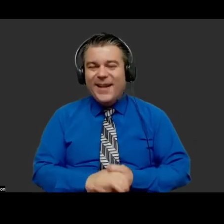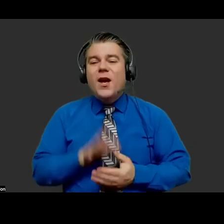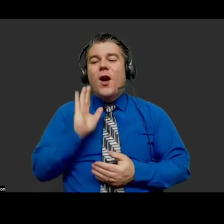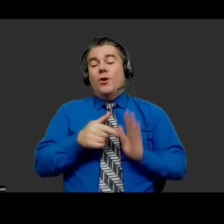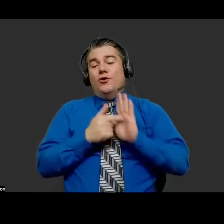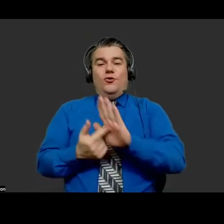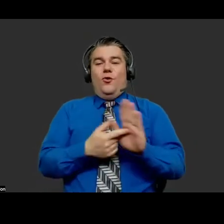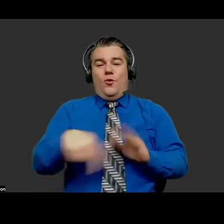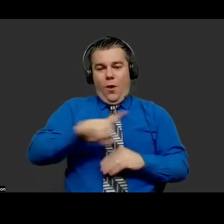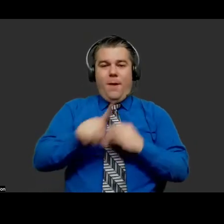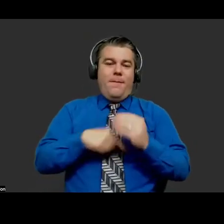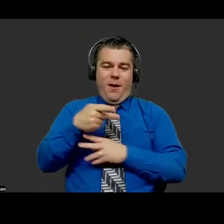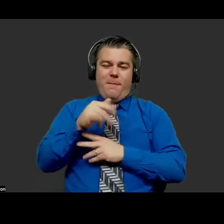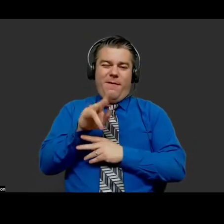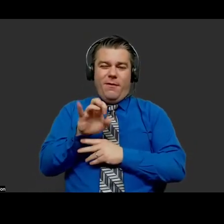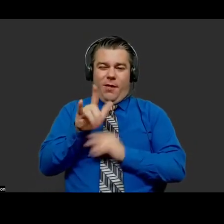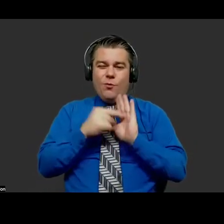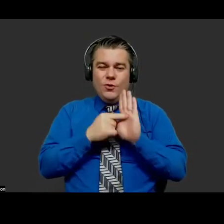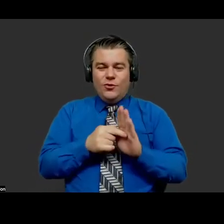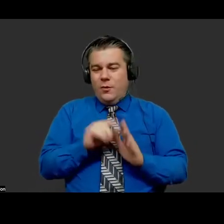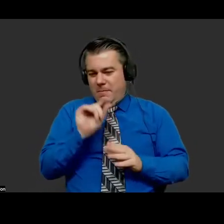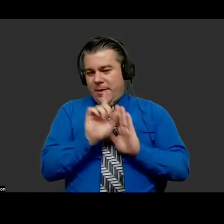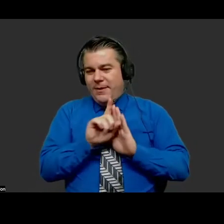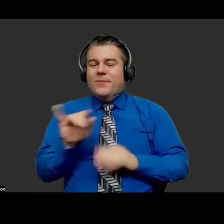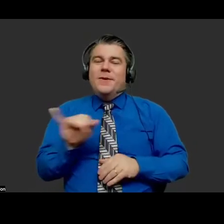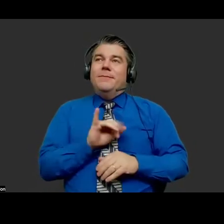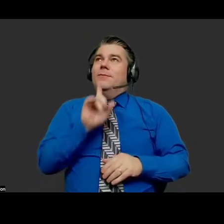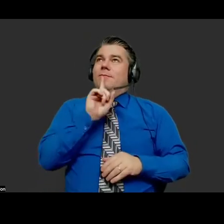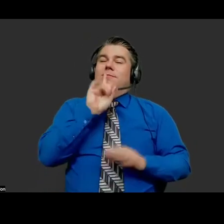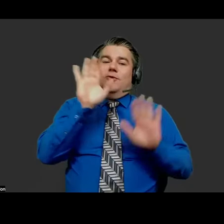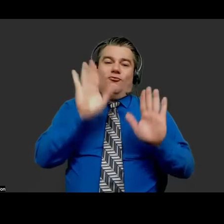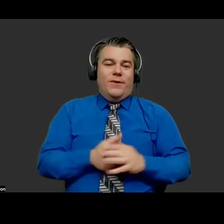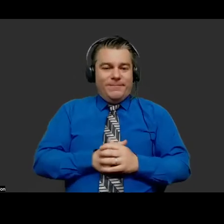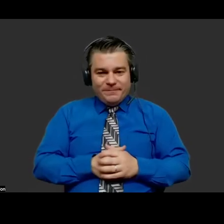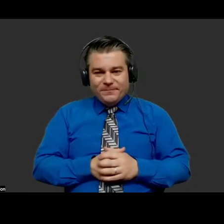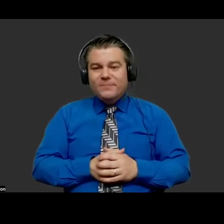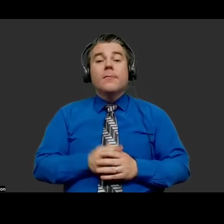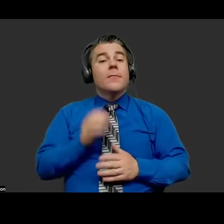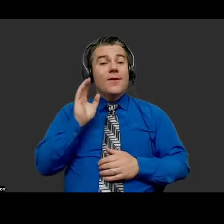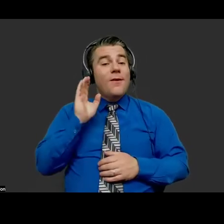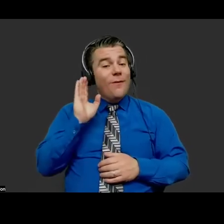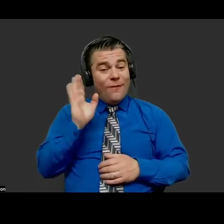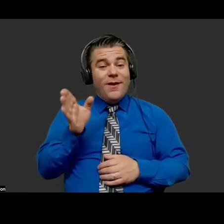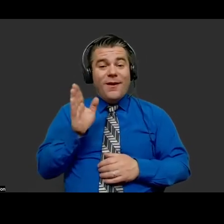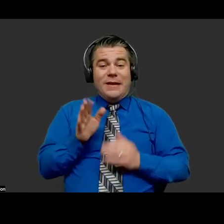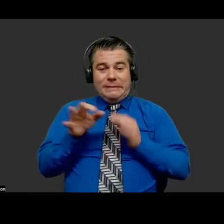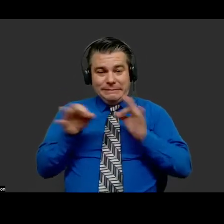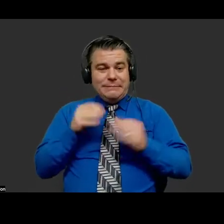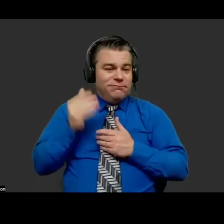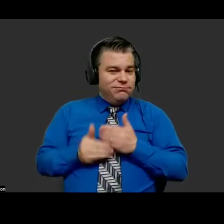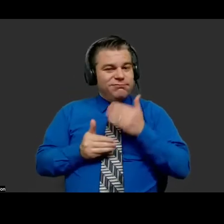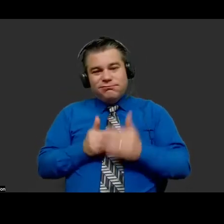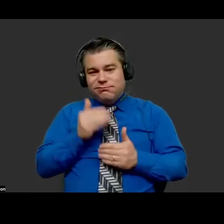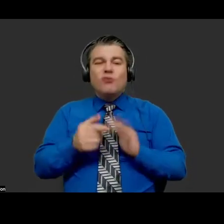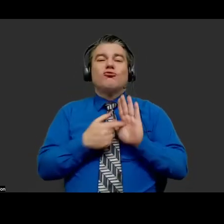about Pivotal here in just a minute as well, guys. This is so great. And I'm going to walk you through it. I'm going to show you where the stuff